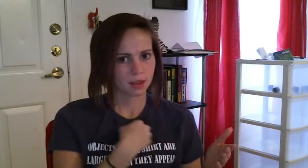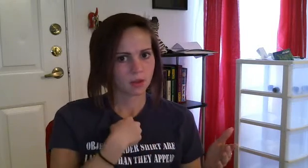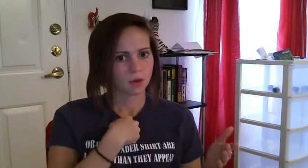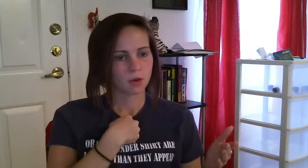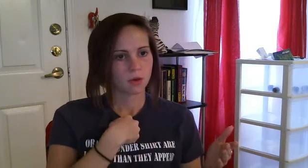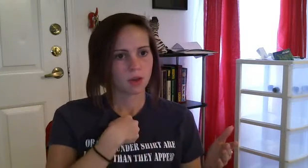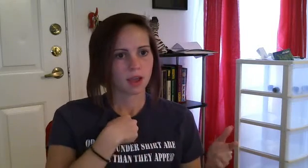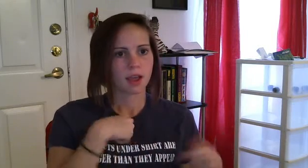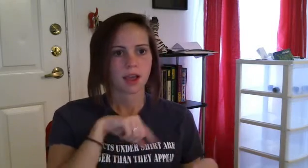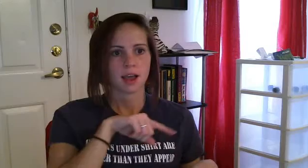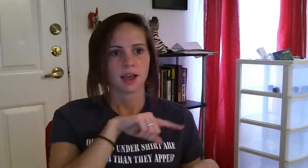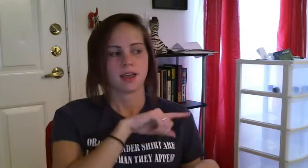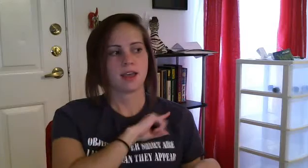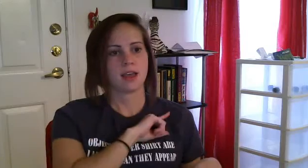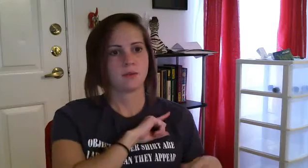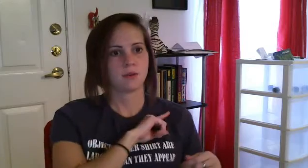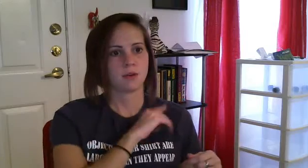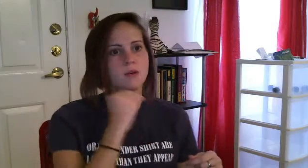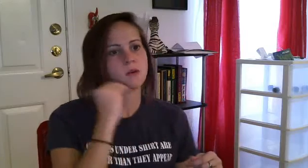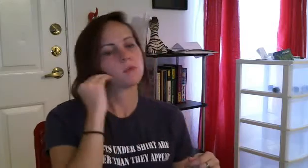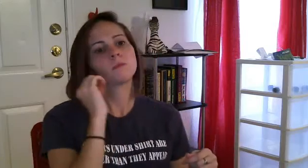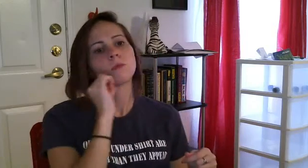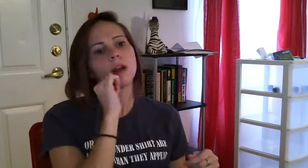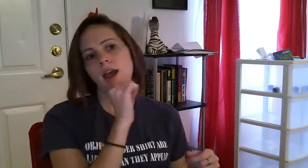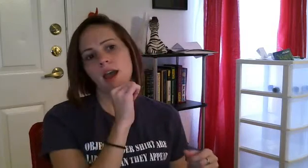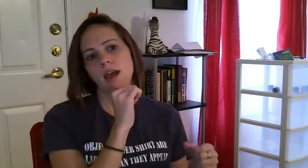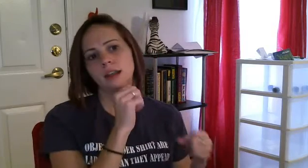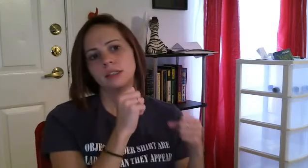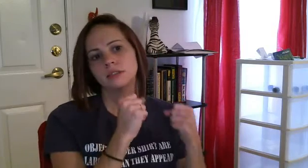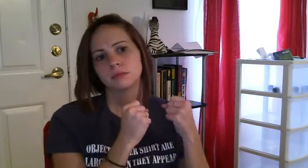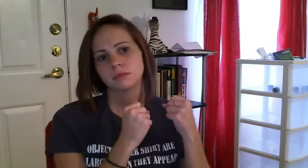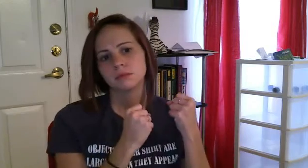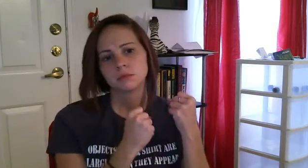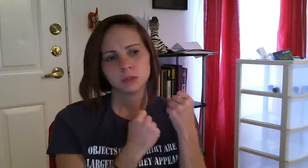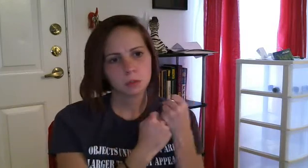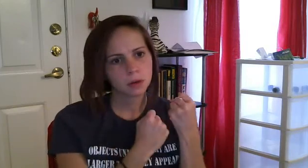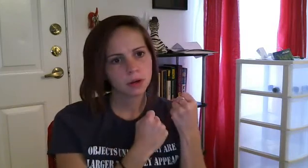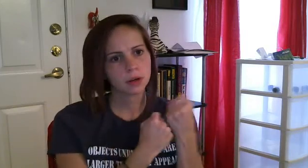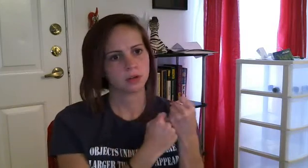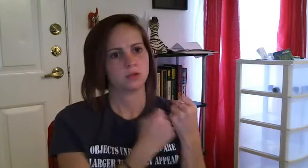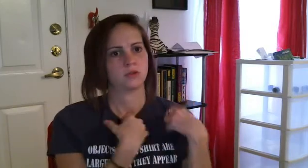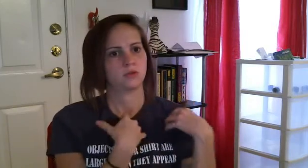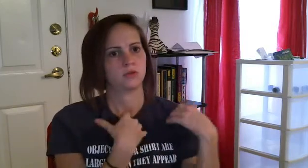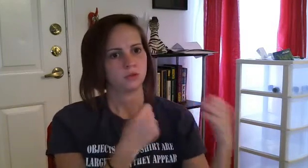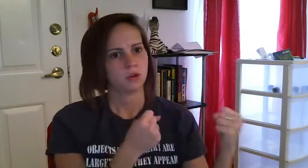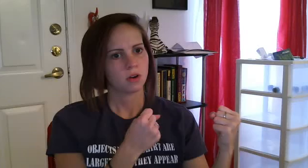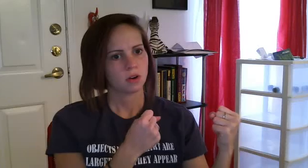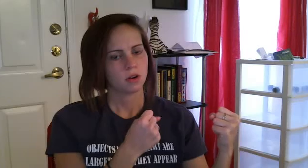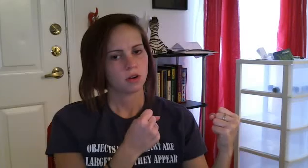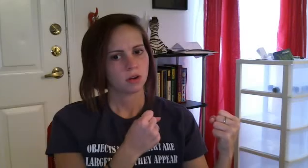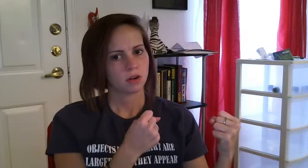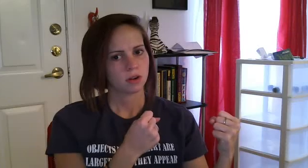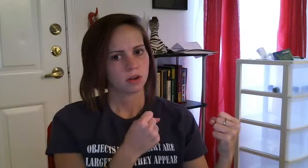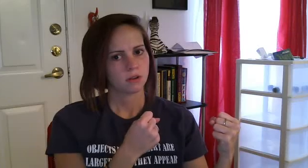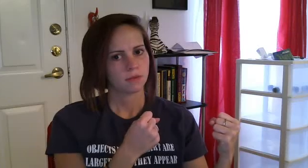teachers, and that's when it really hit me that their parents probably had something to do with that. They probably had a little bit